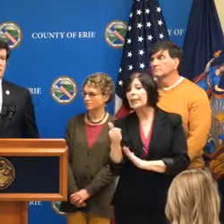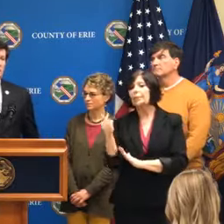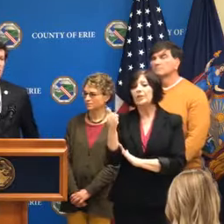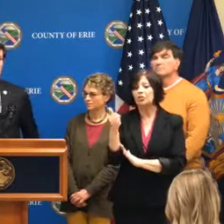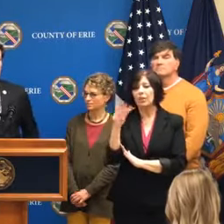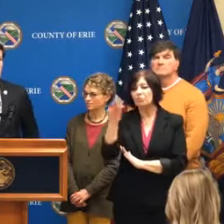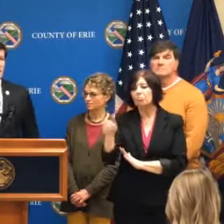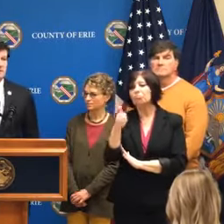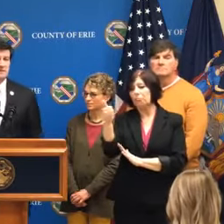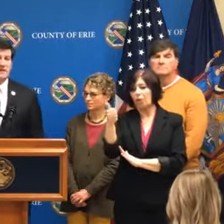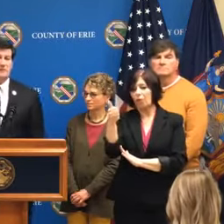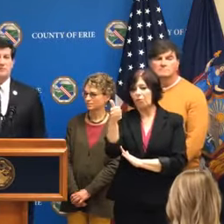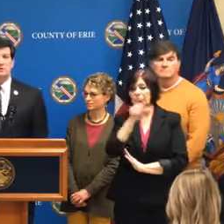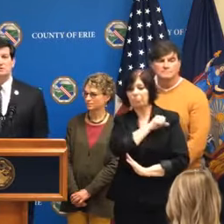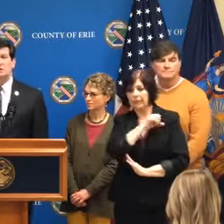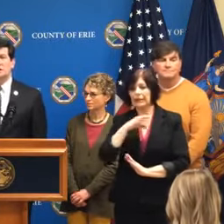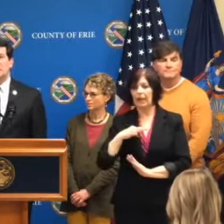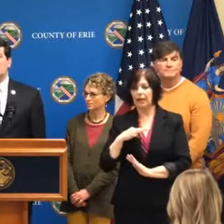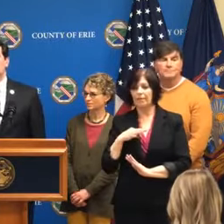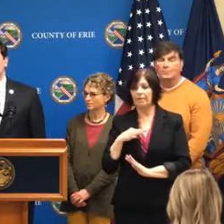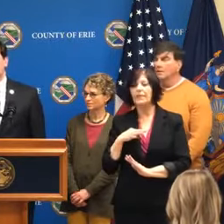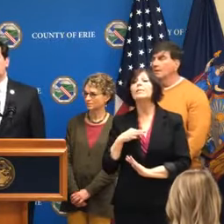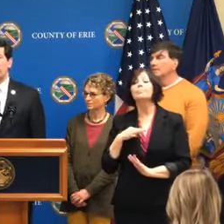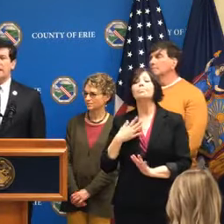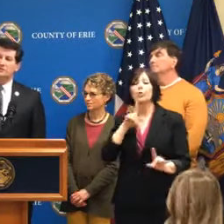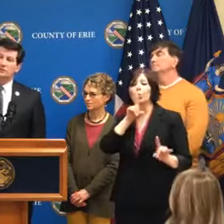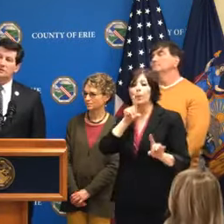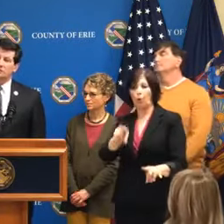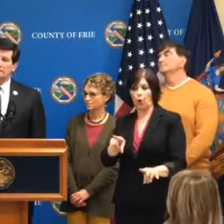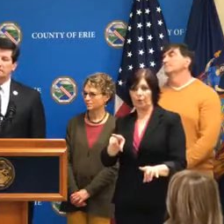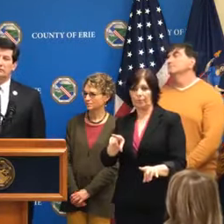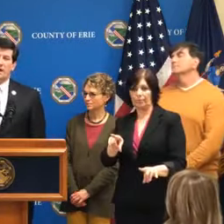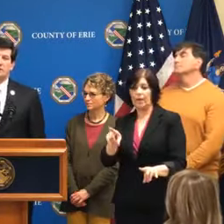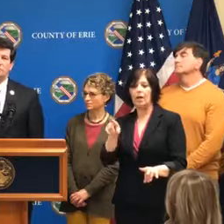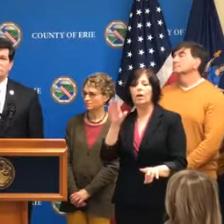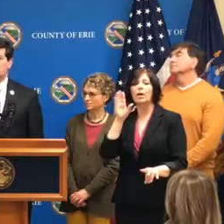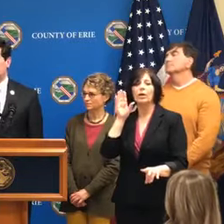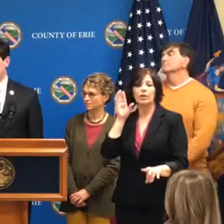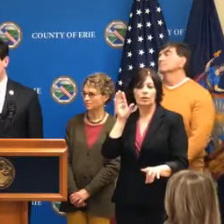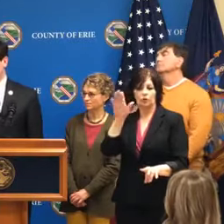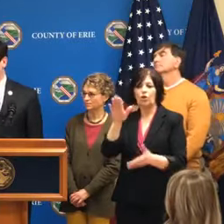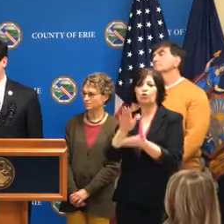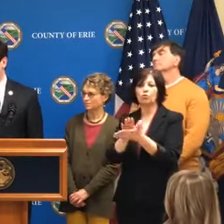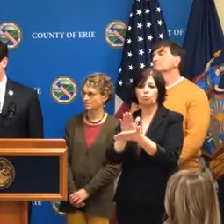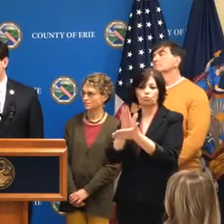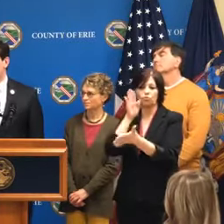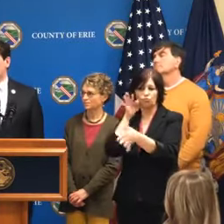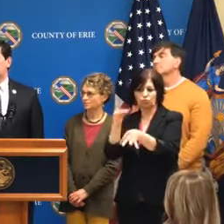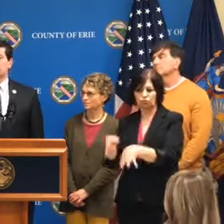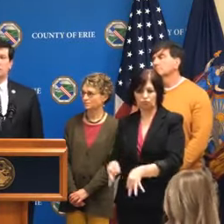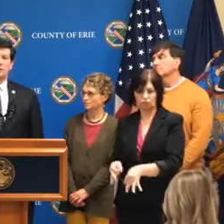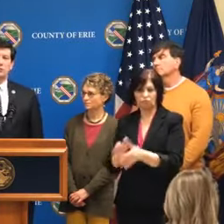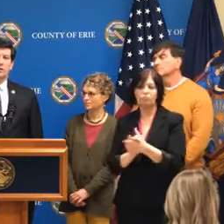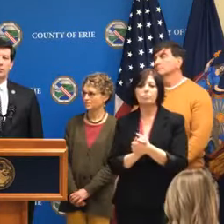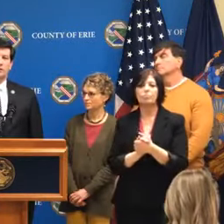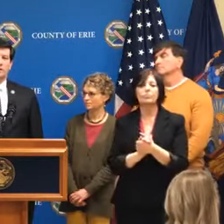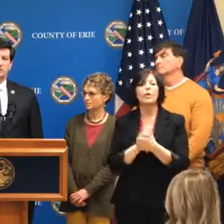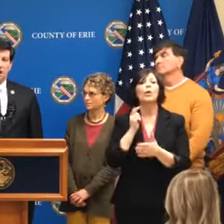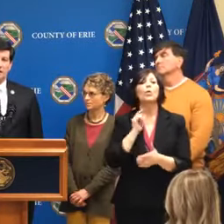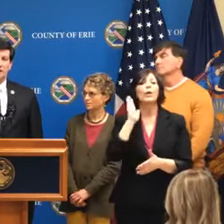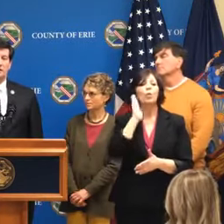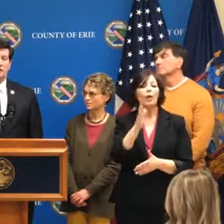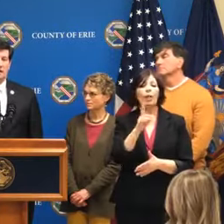and other staff members are to report as to be directed by your school district. We will